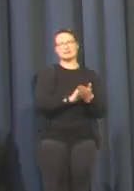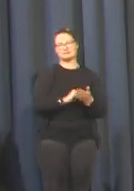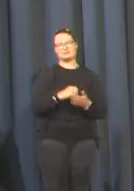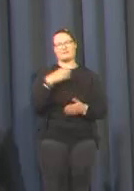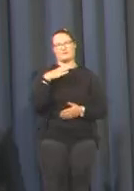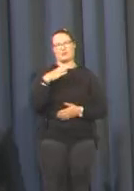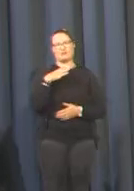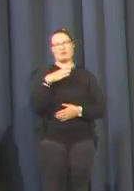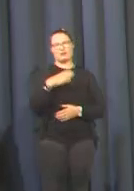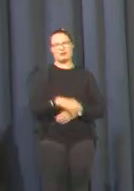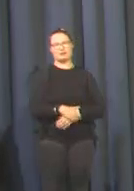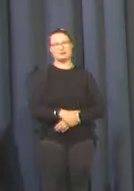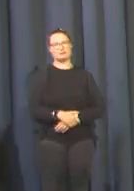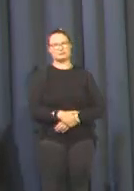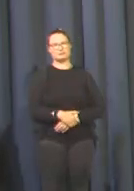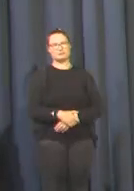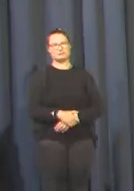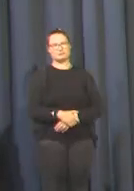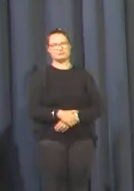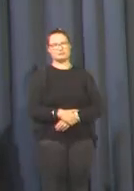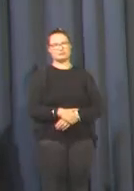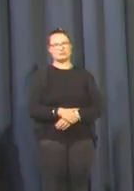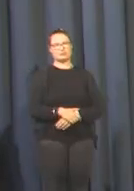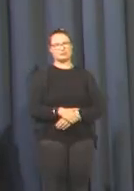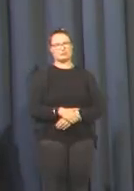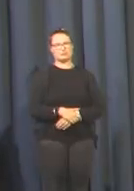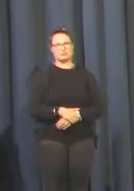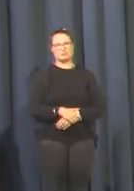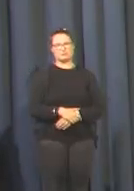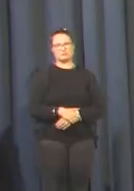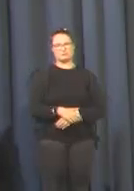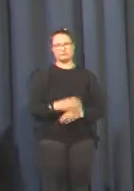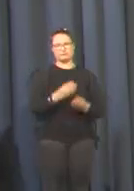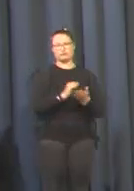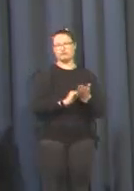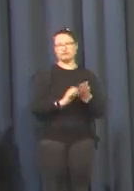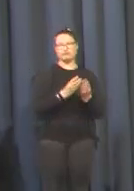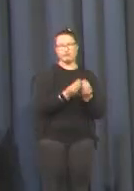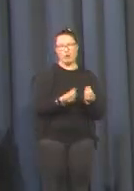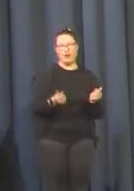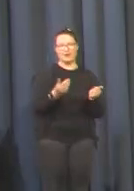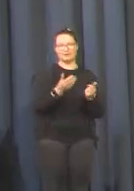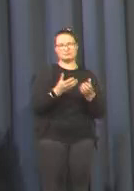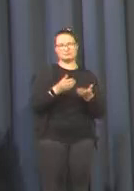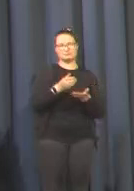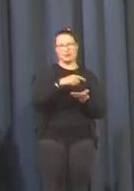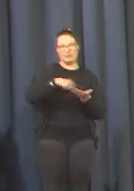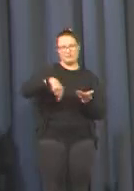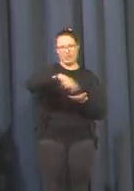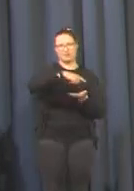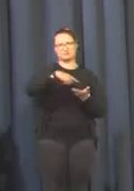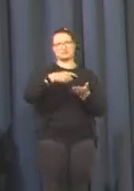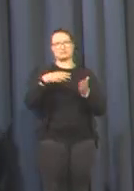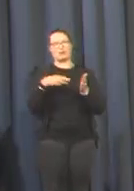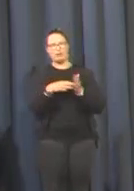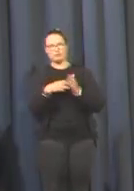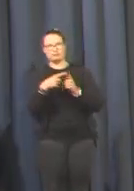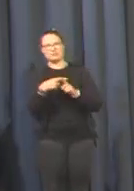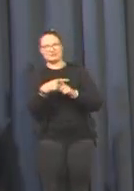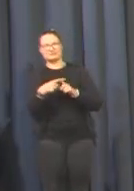things dry, when cutlery and plates dry, they wouldn't be a risk in terms of consuming lead from